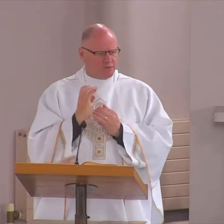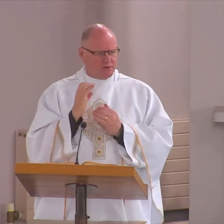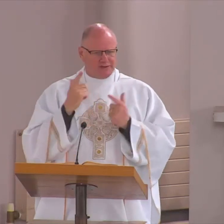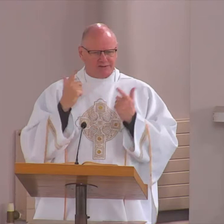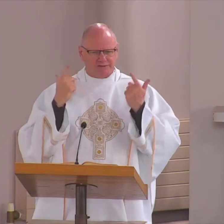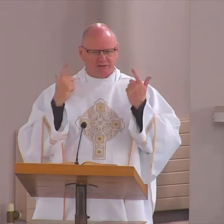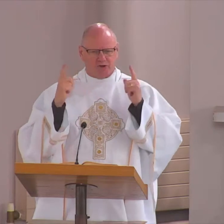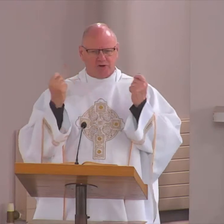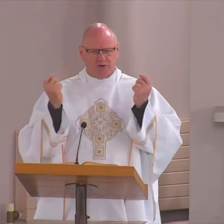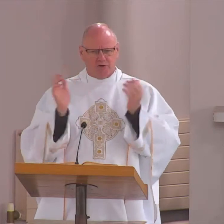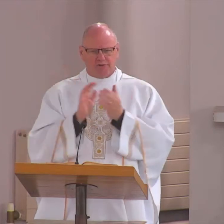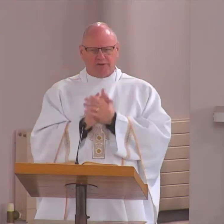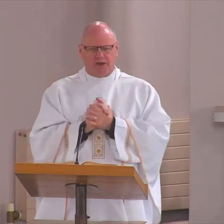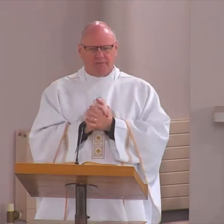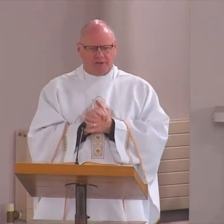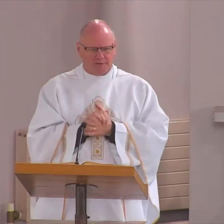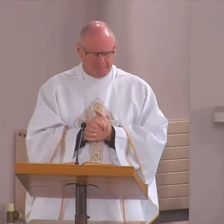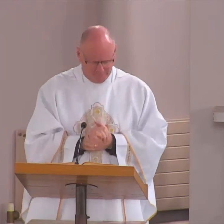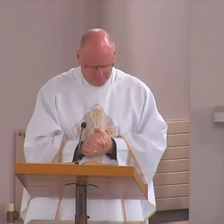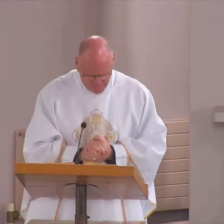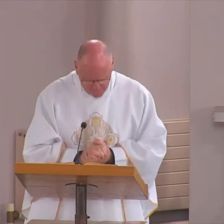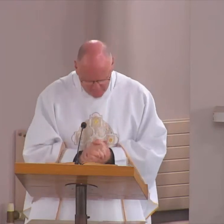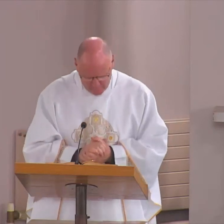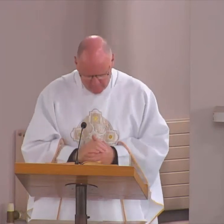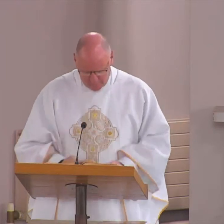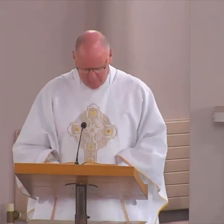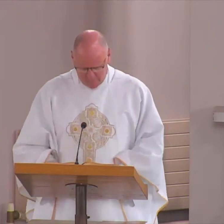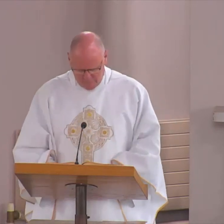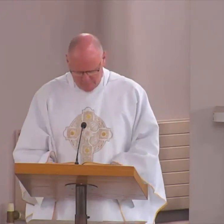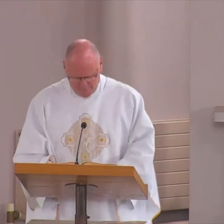through Christ our Lord. Amen.